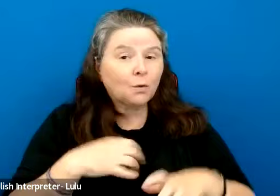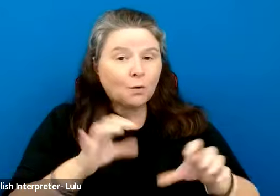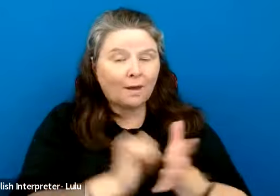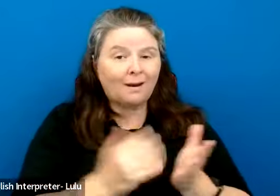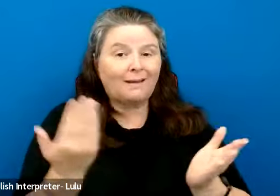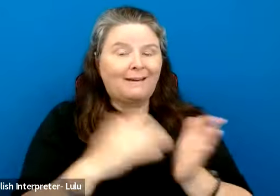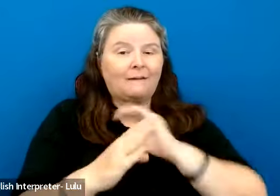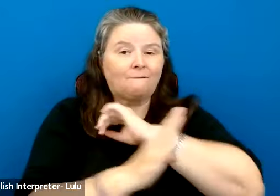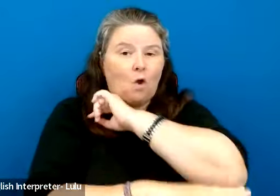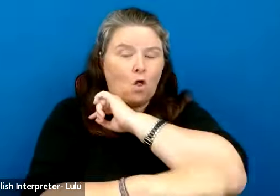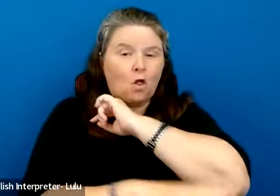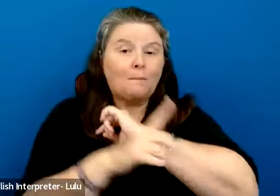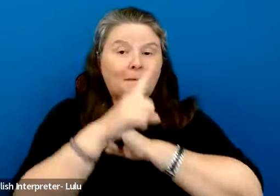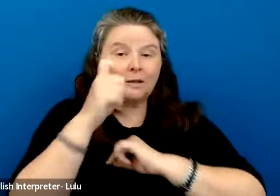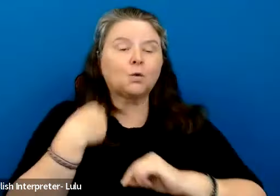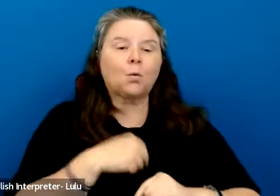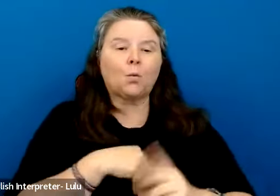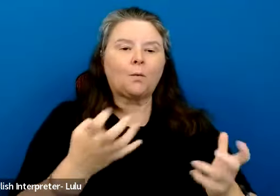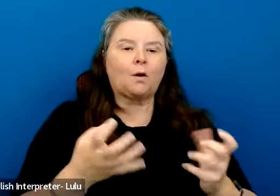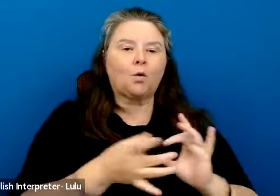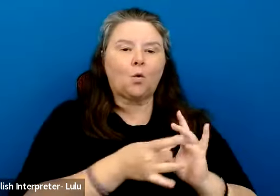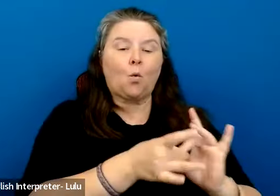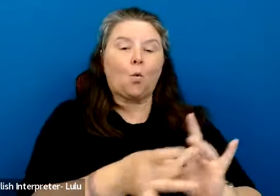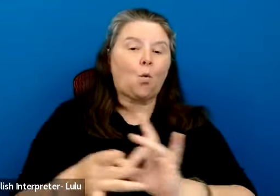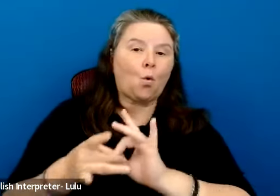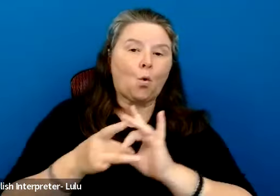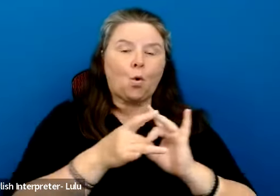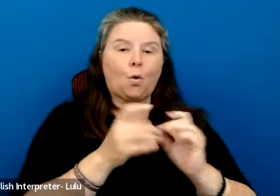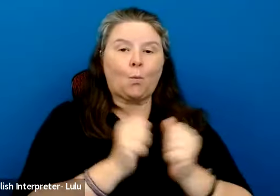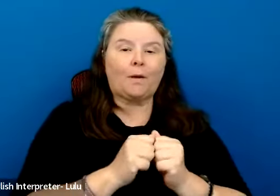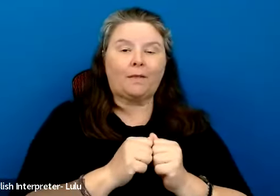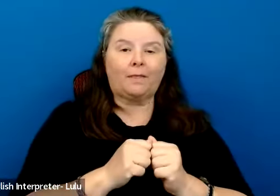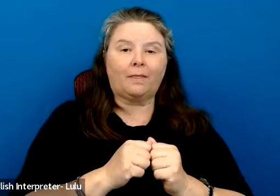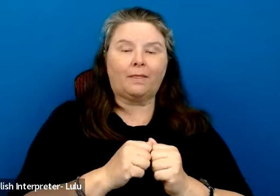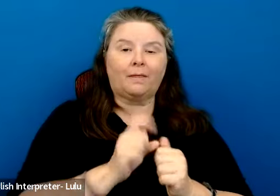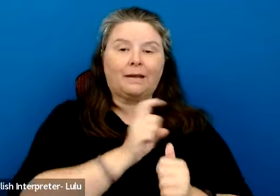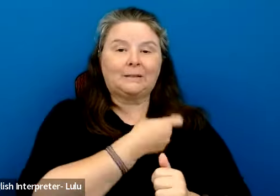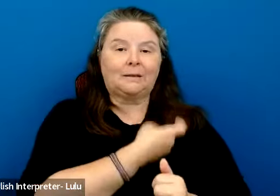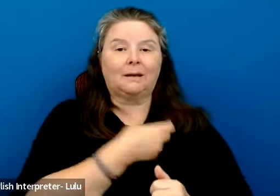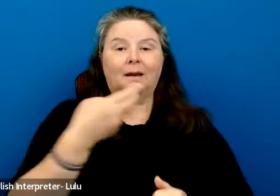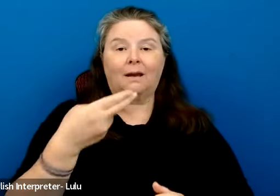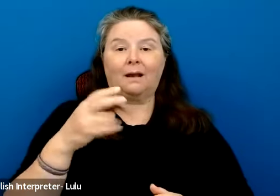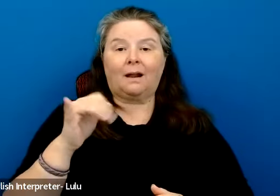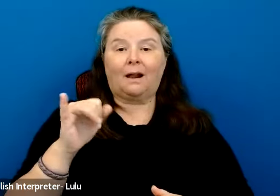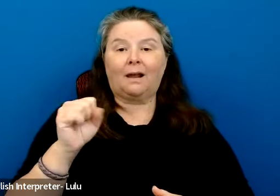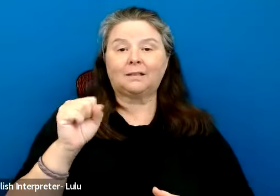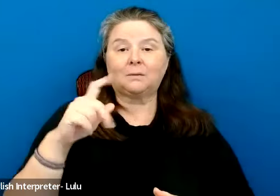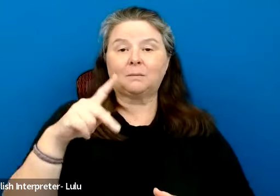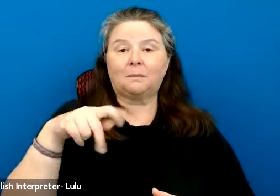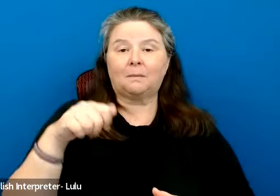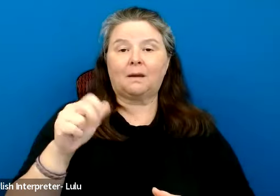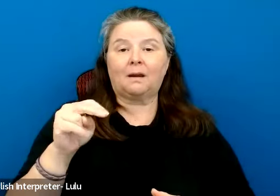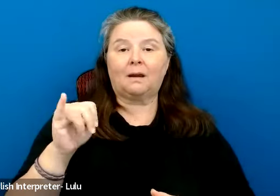in the fall is because we wanted to coordinate it with Hispanic Heritage Month. So we